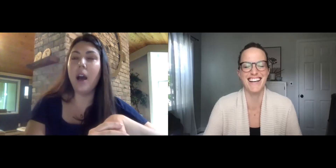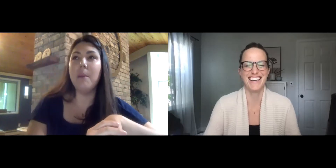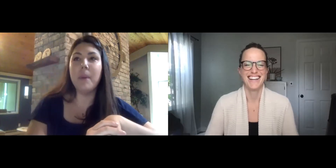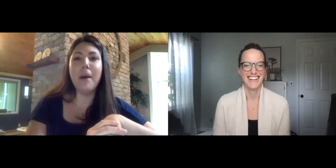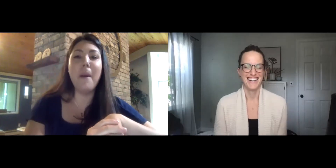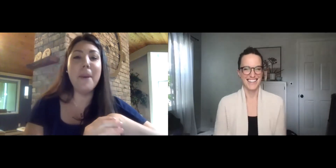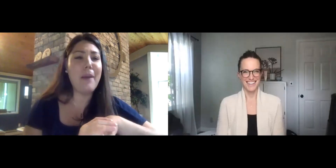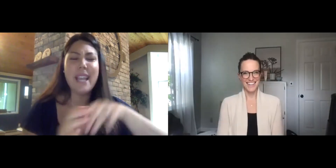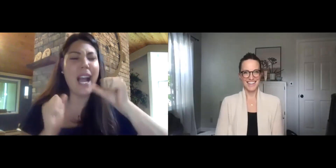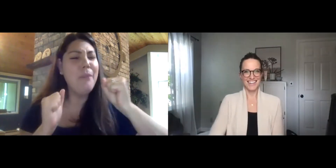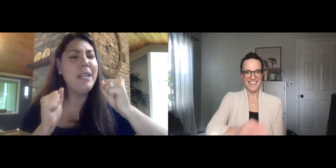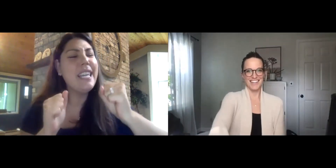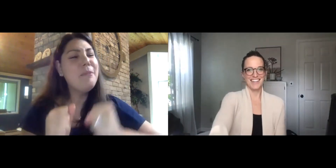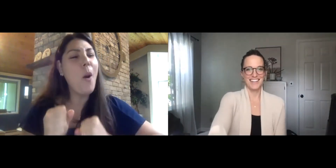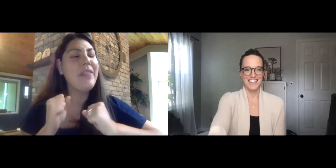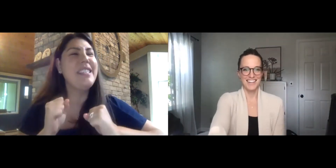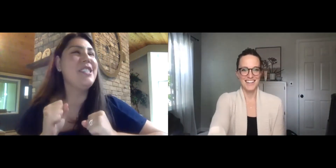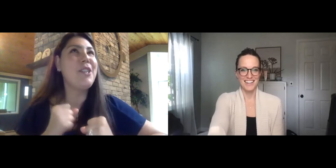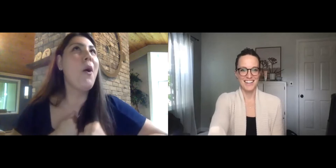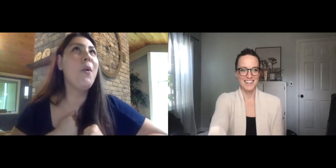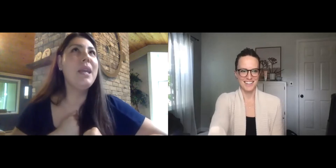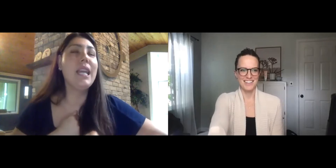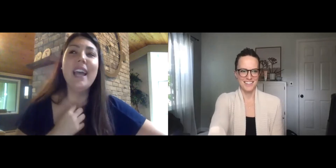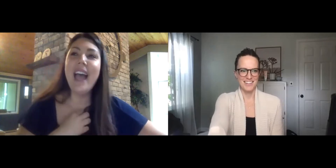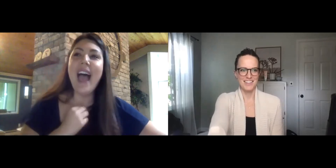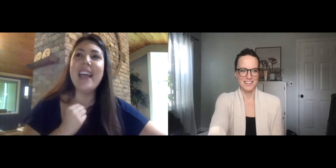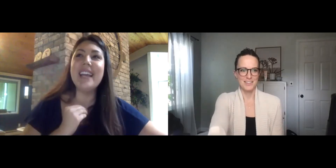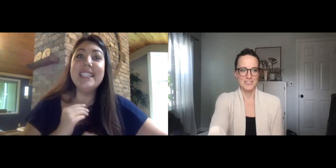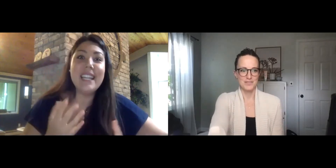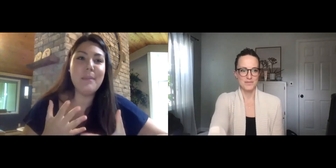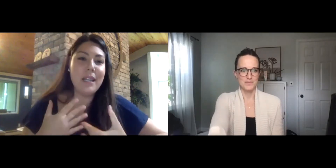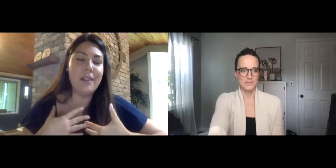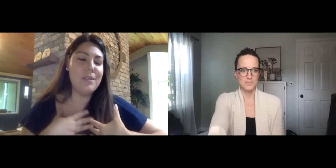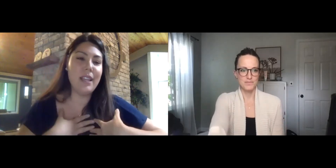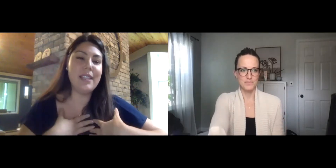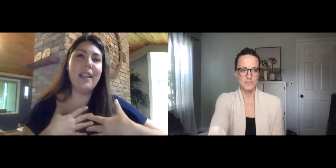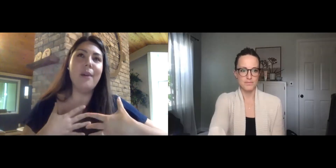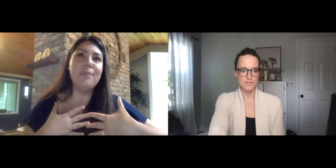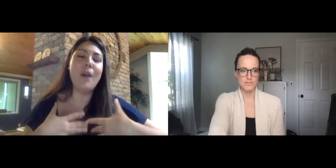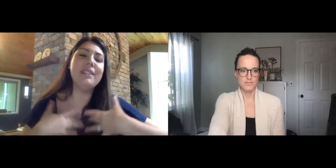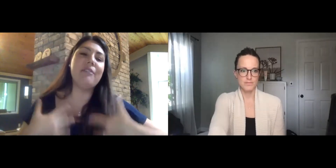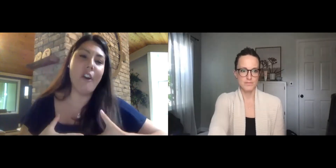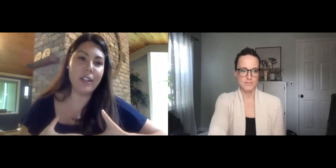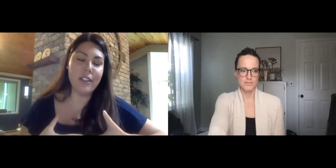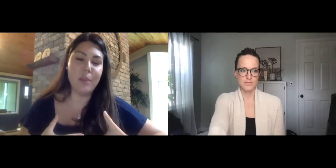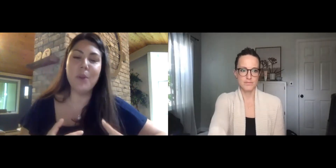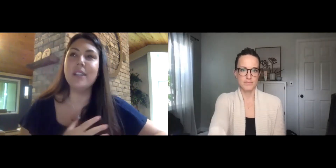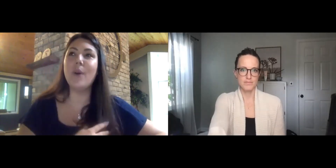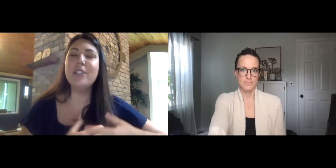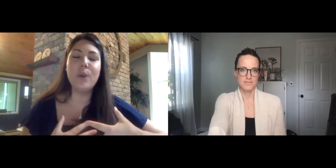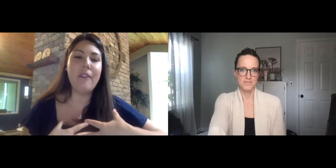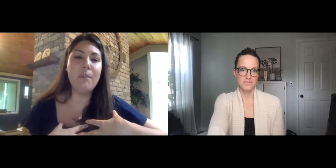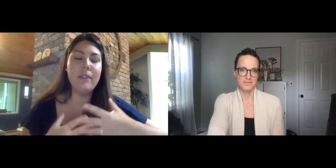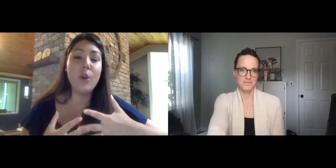awful. But I was like, I'm going to keep going. This is so me. And I did. I mean, they say you have a deaf heart in the community.